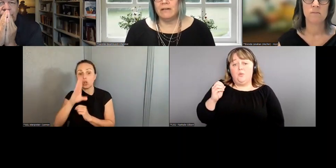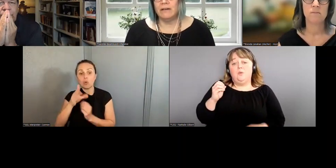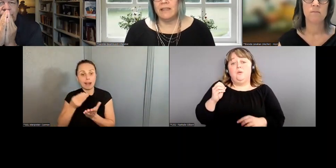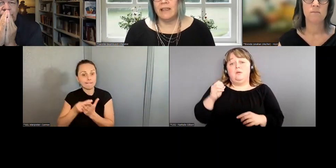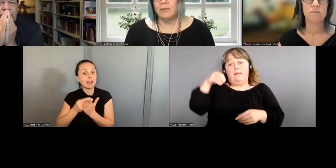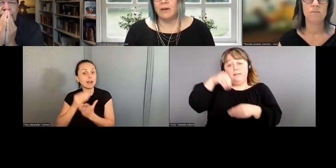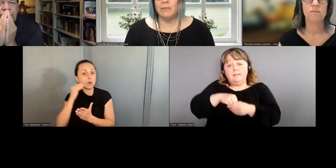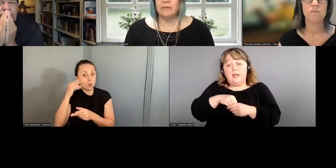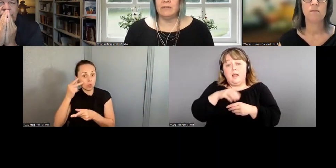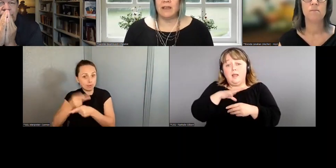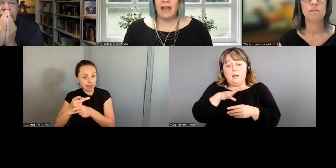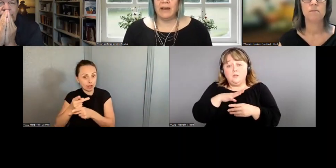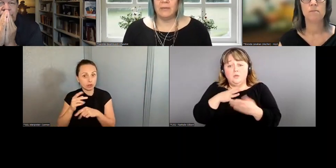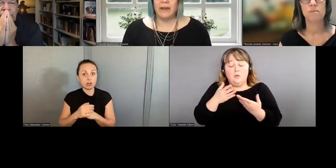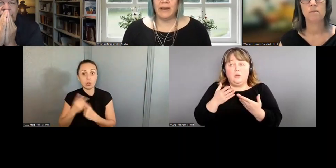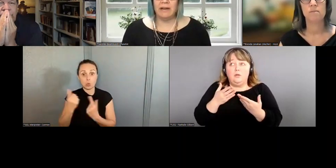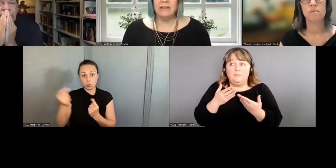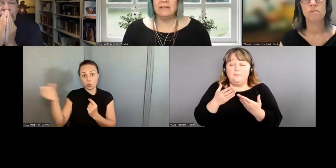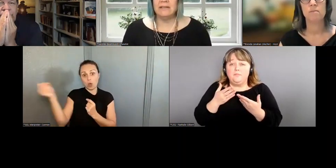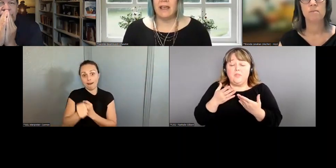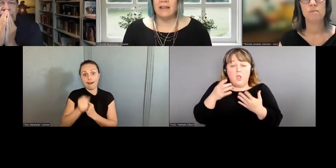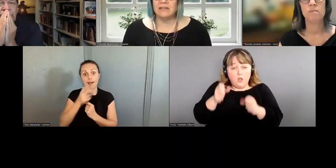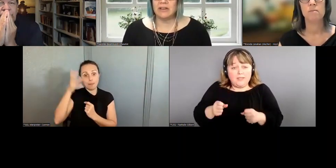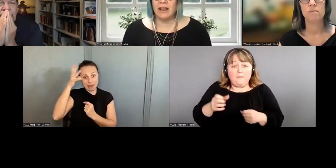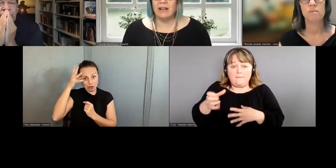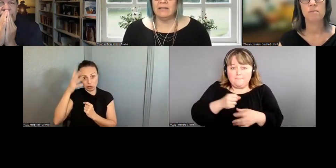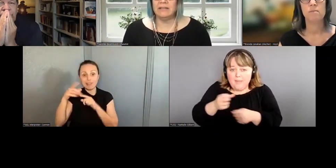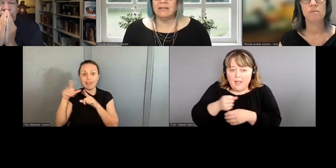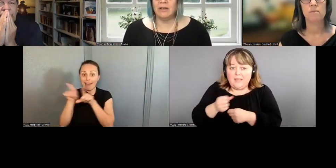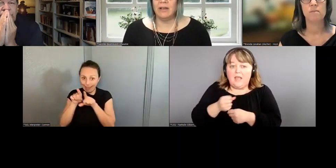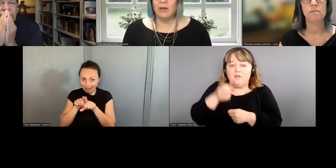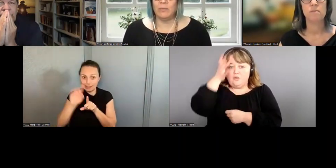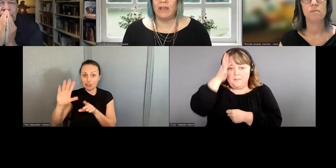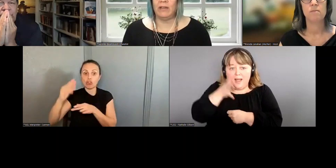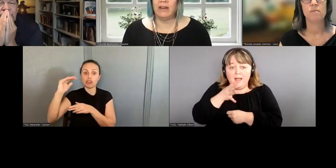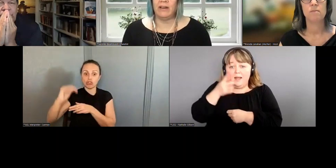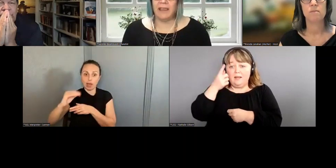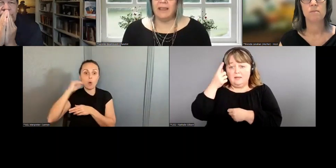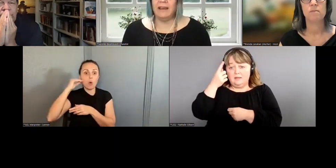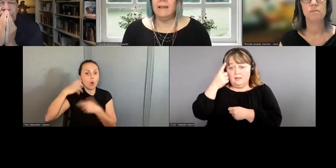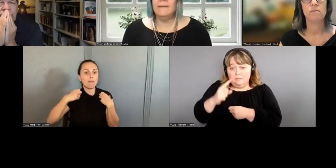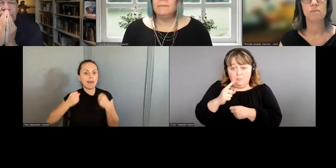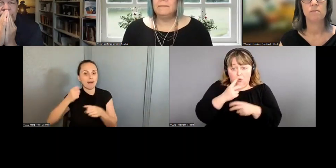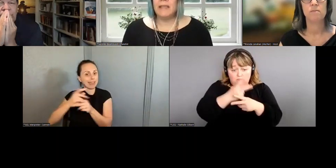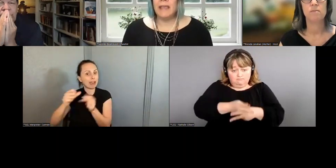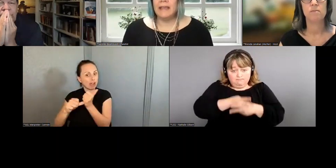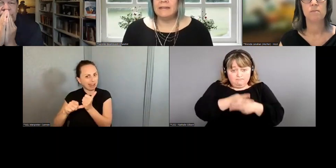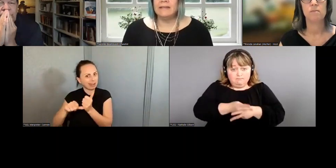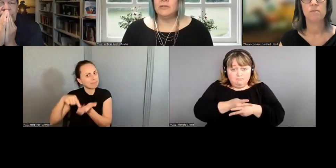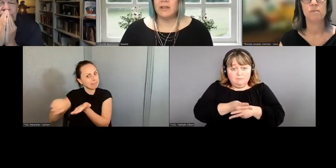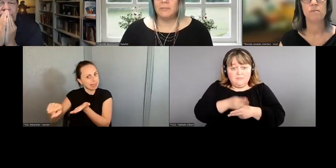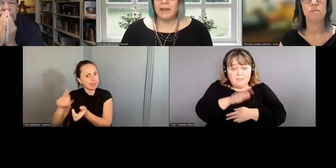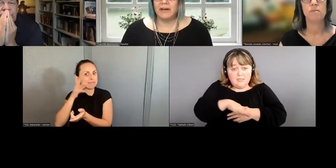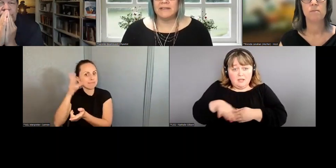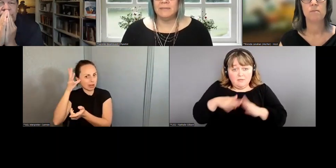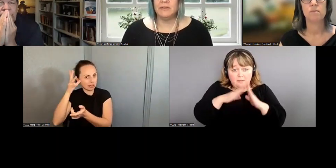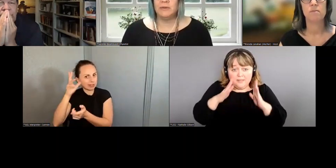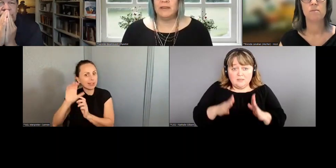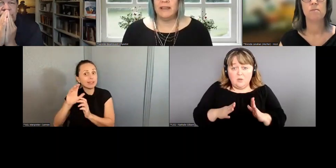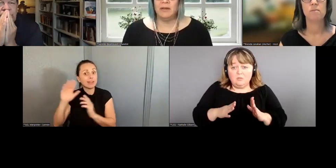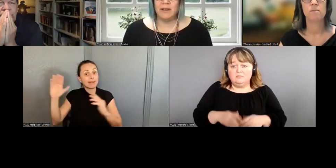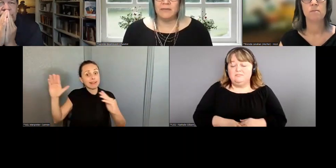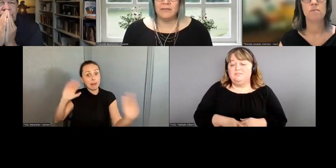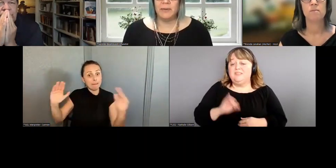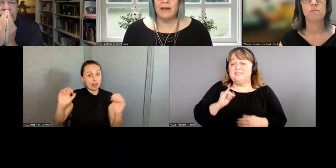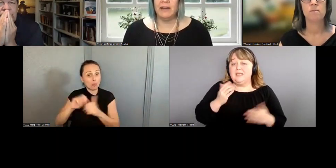care, they were able to hire parents as their child's home health care aide and do a comparison between